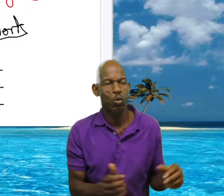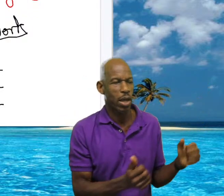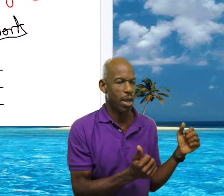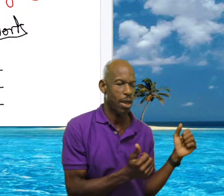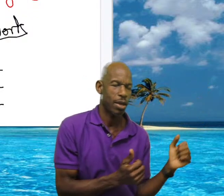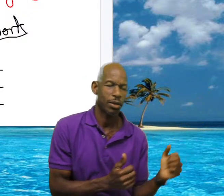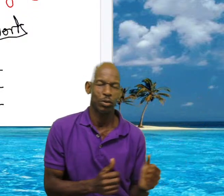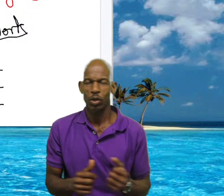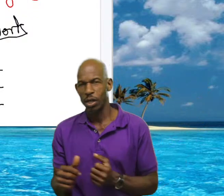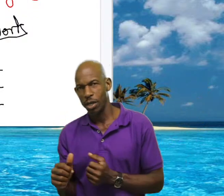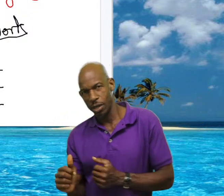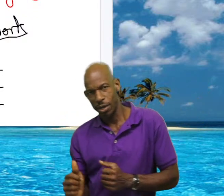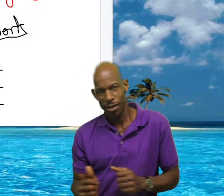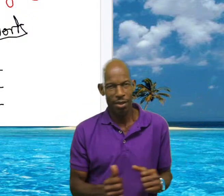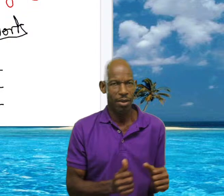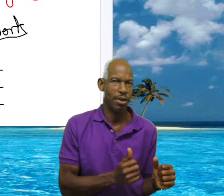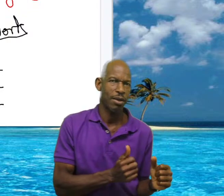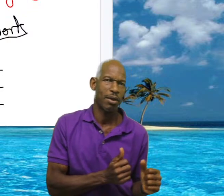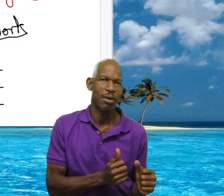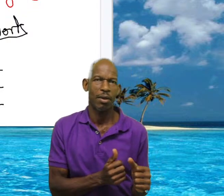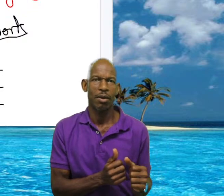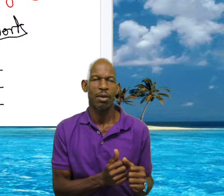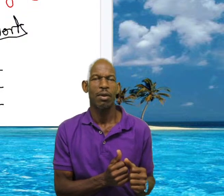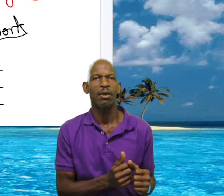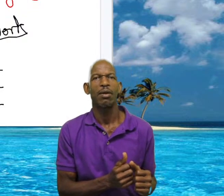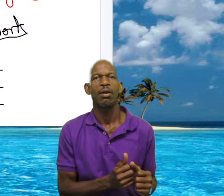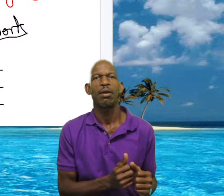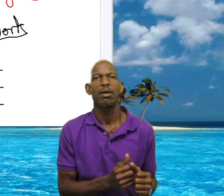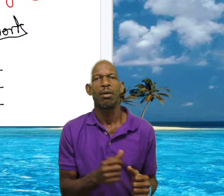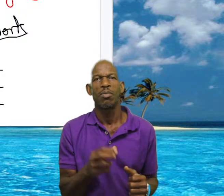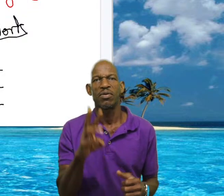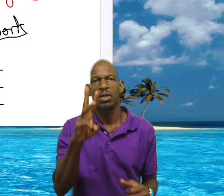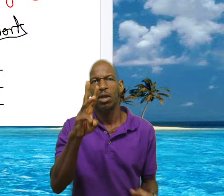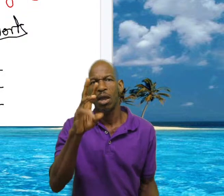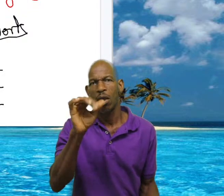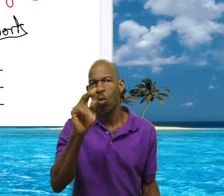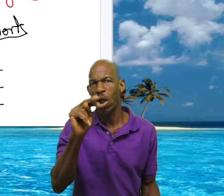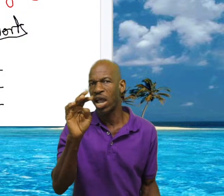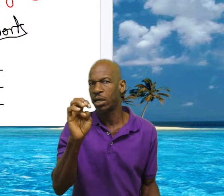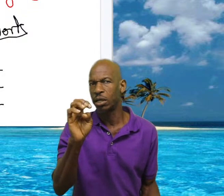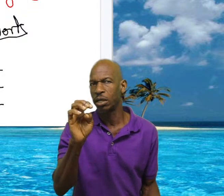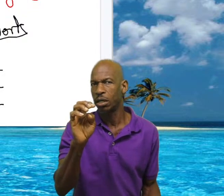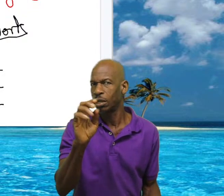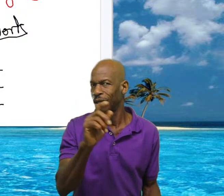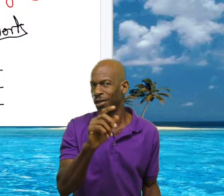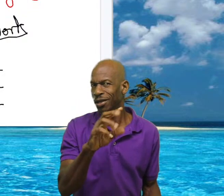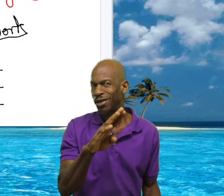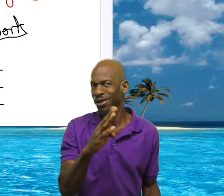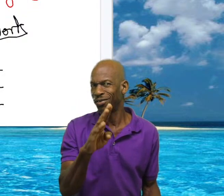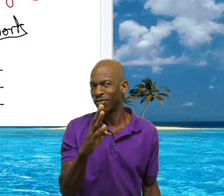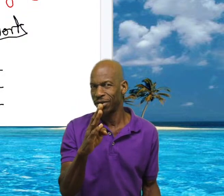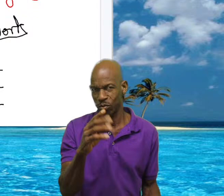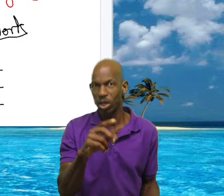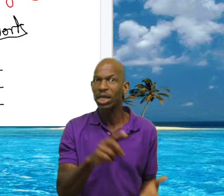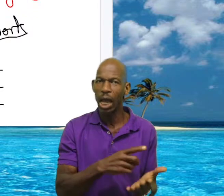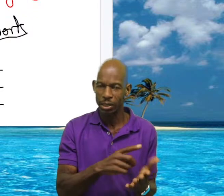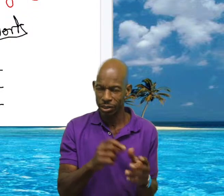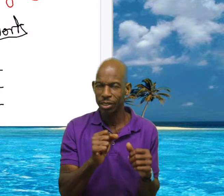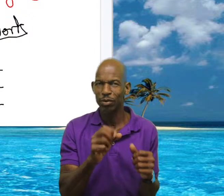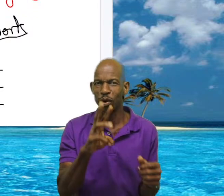drama. You dramatize. So it's the same word you're signing, but you just dramatize with your body. In English,